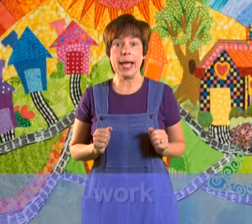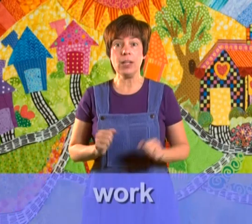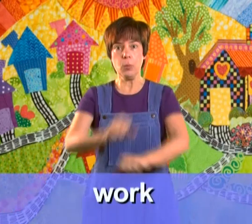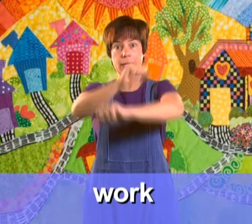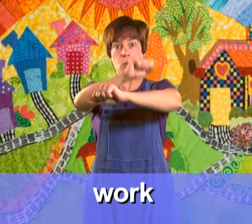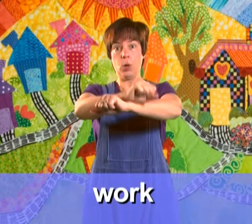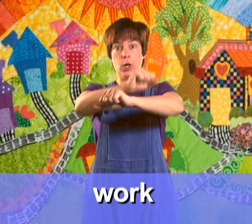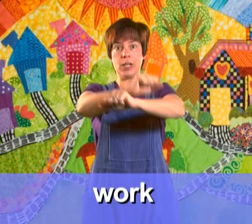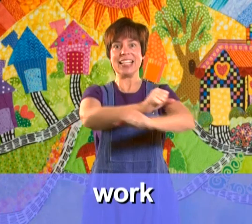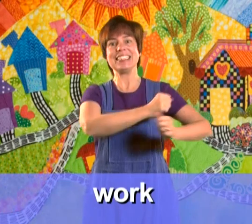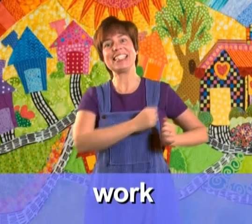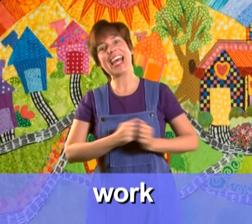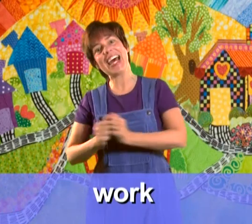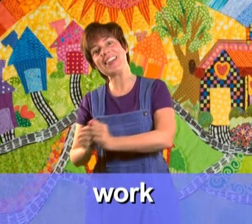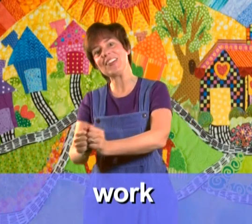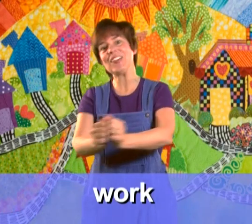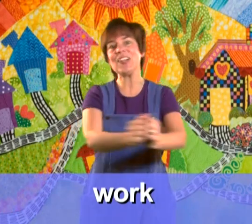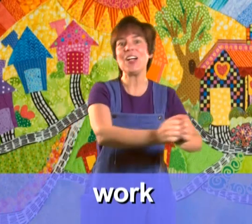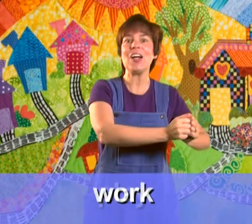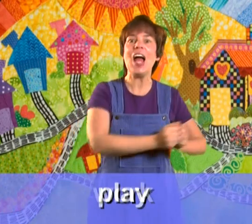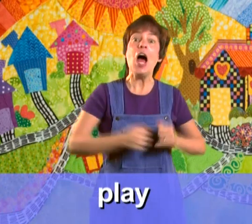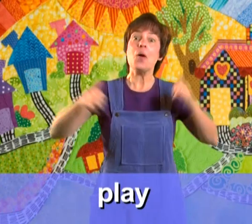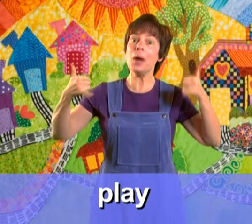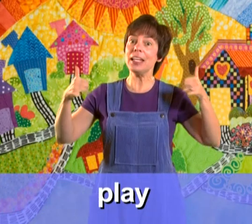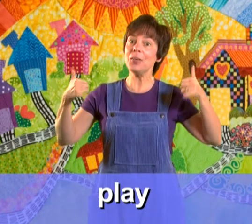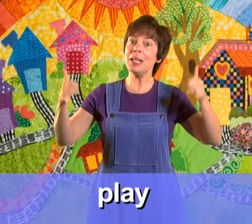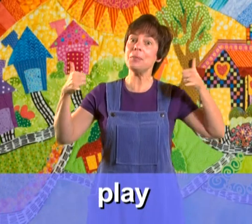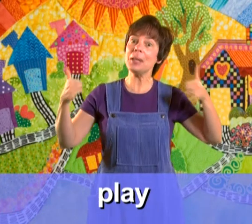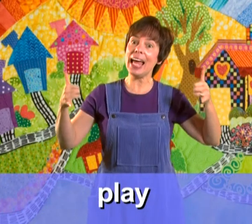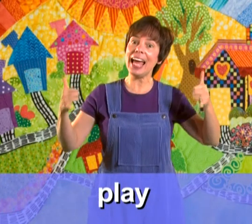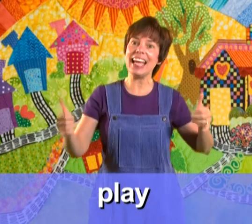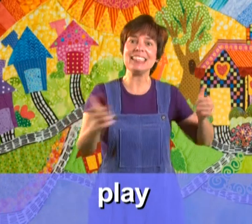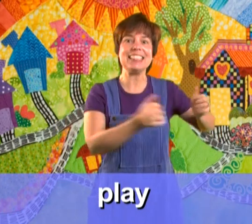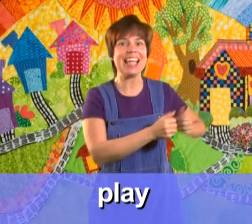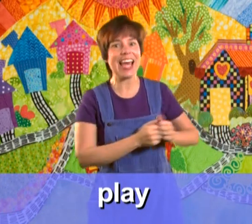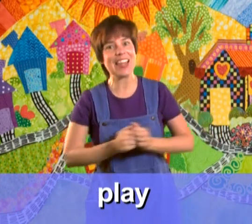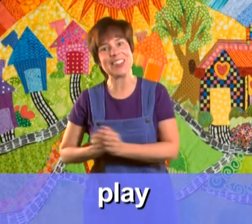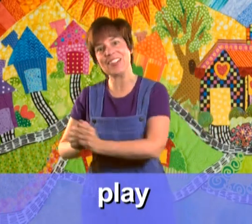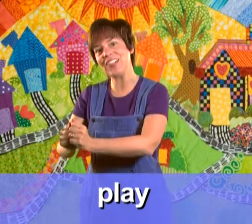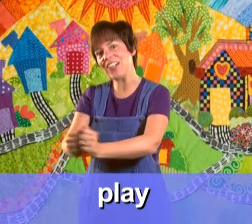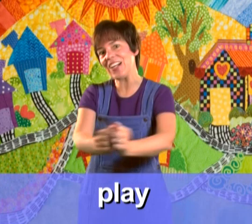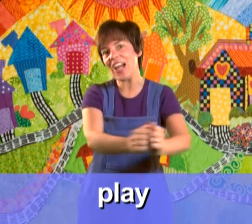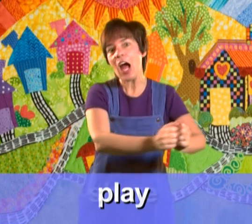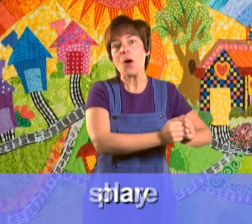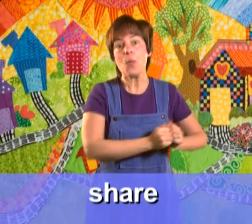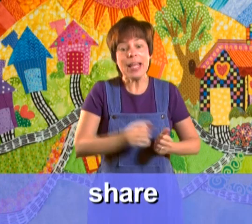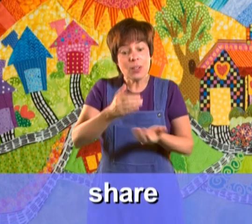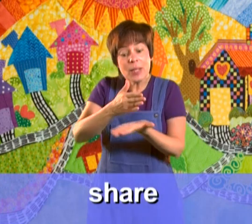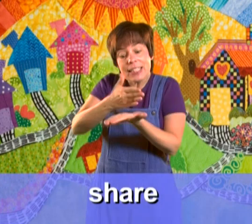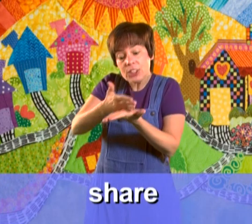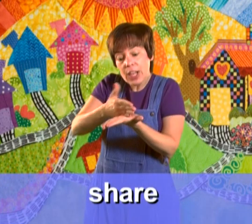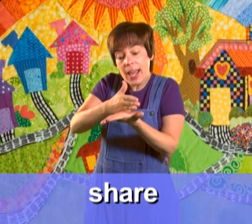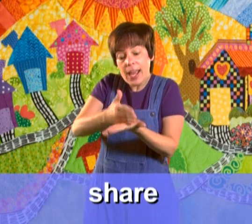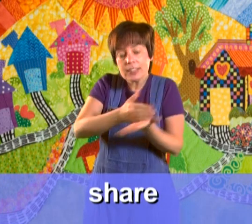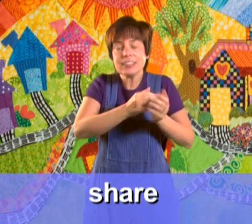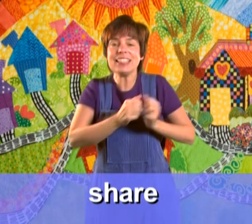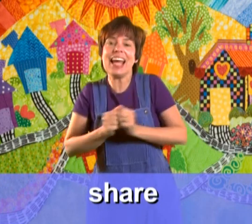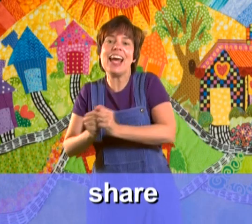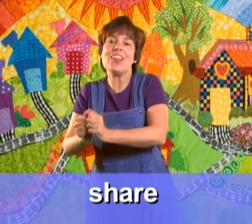When we work together, when we play together, when we share